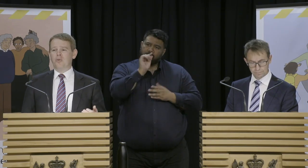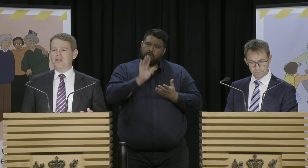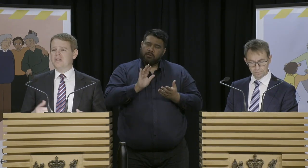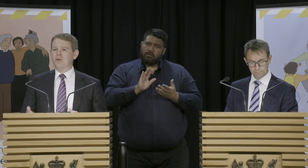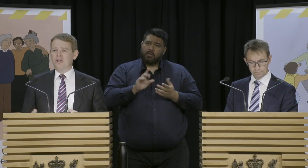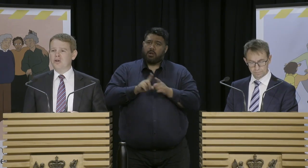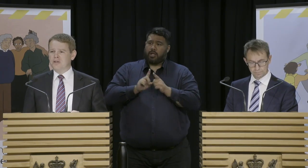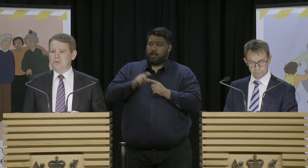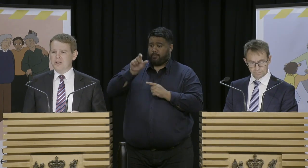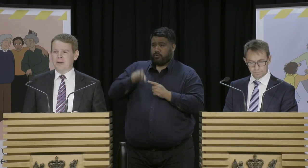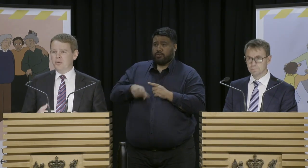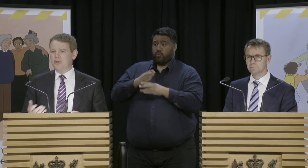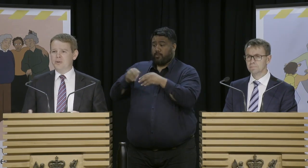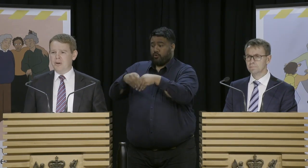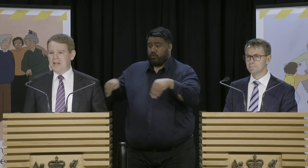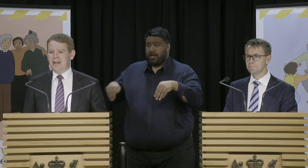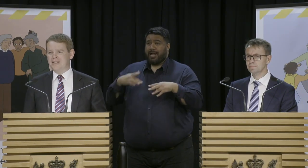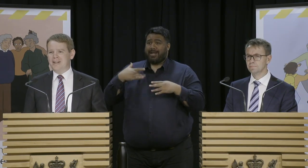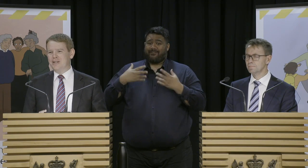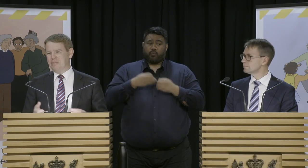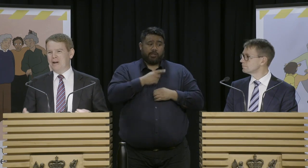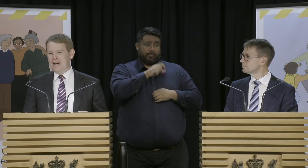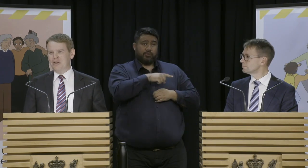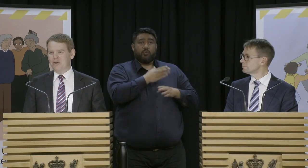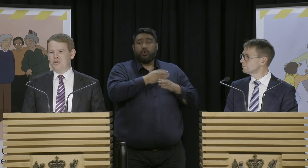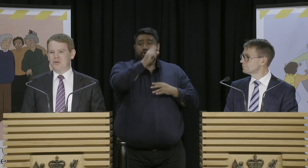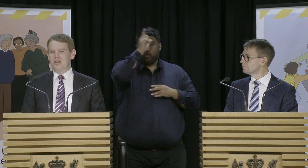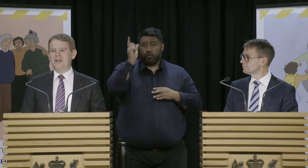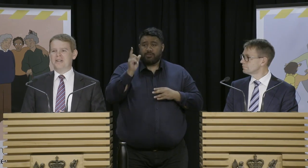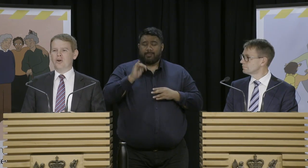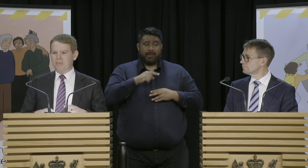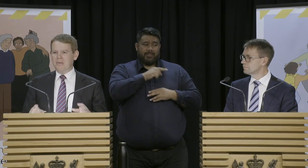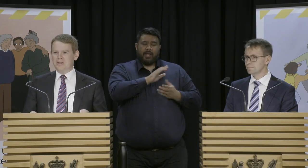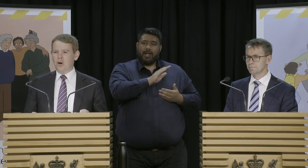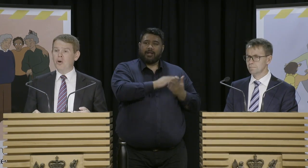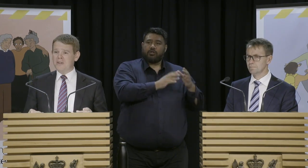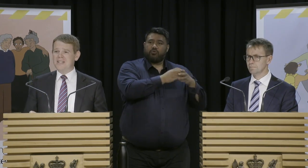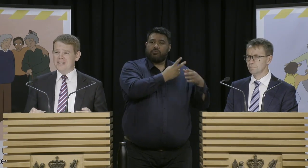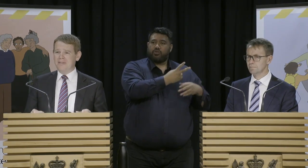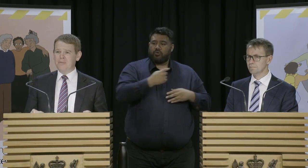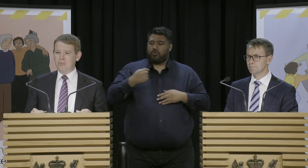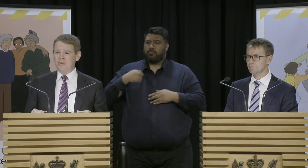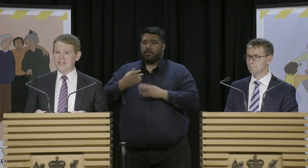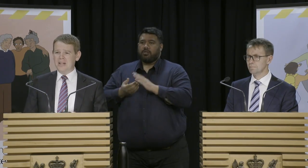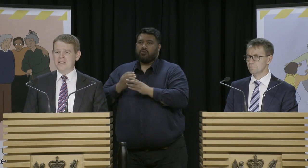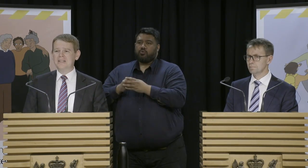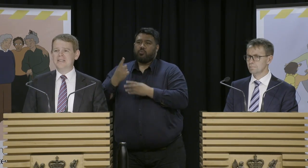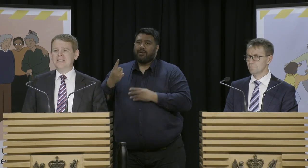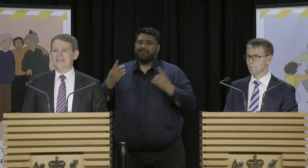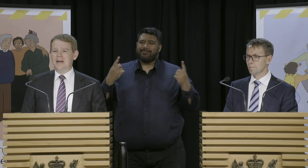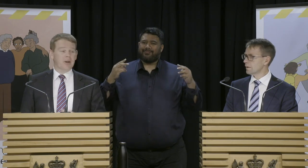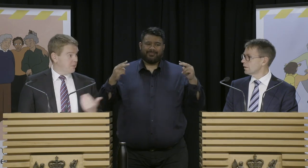If a border worker's living with a nurse, for example, the nurse might be counted under Group 2. So it's not perfect